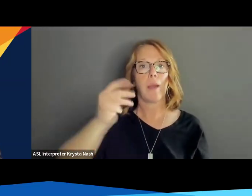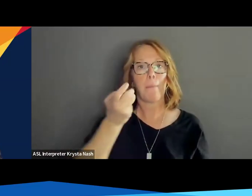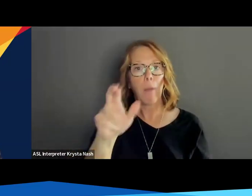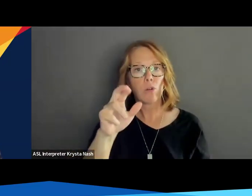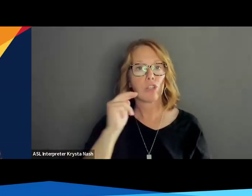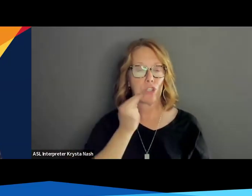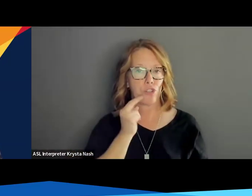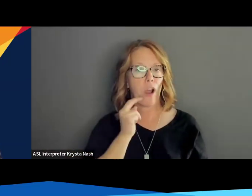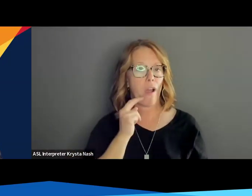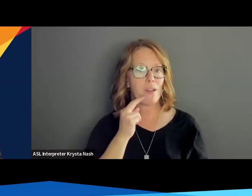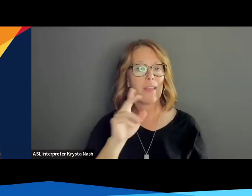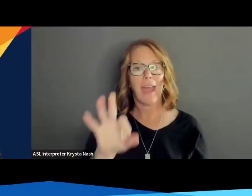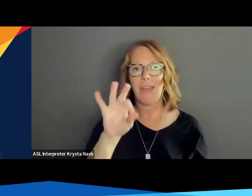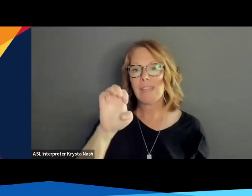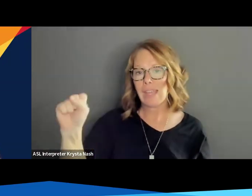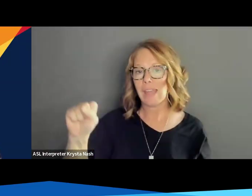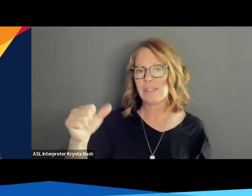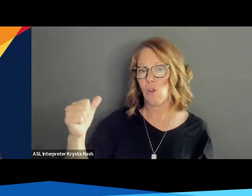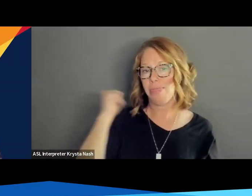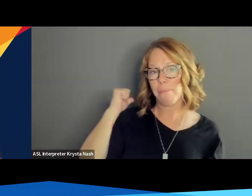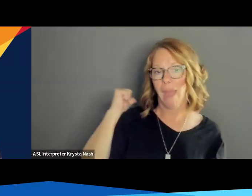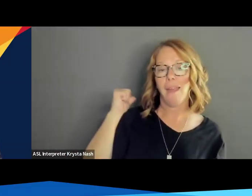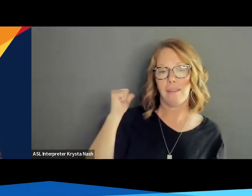FES device placed over the back,